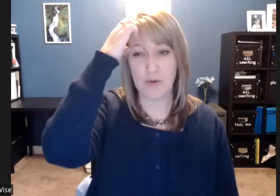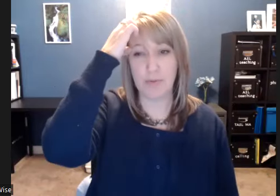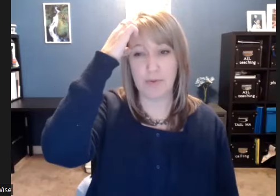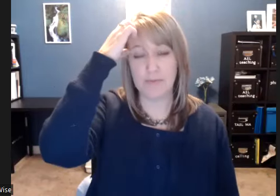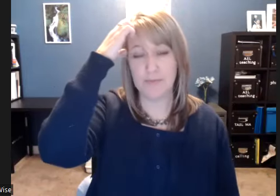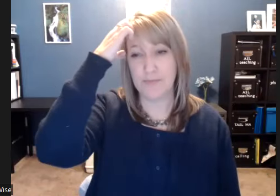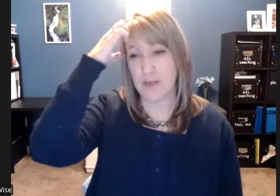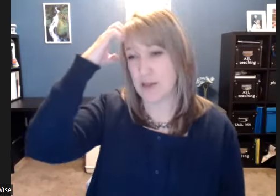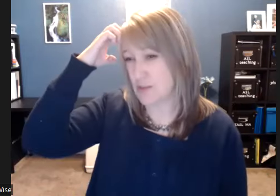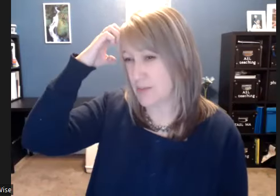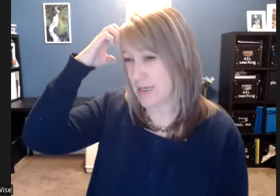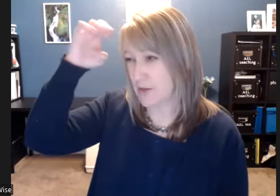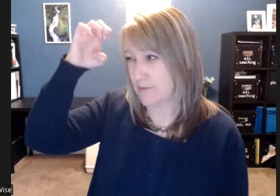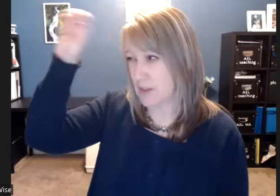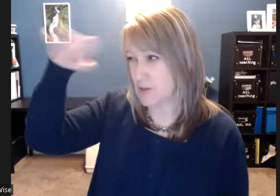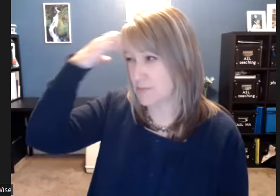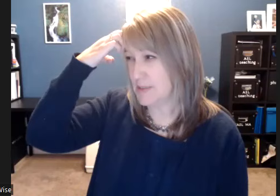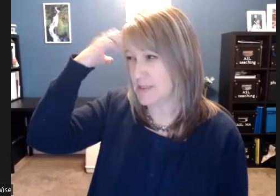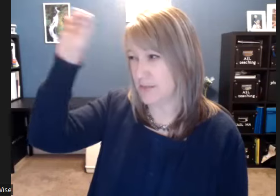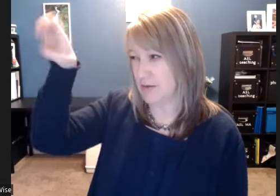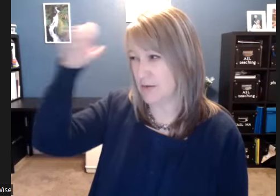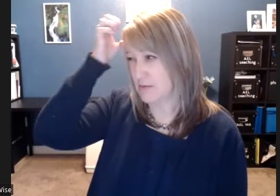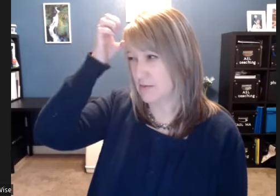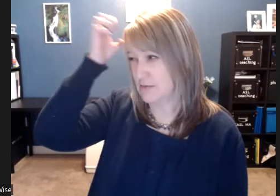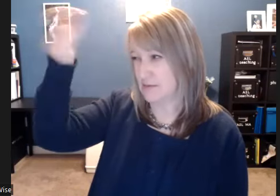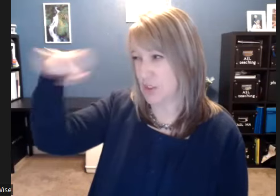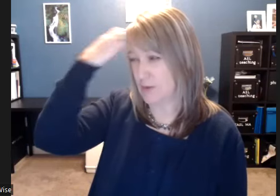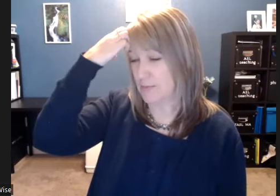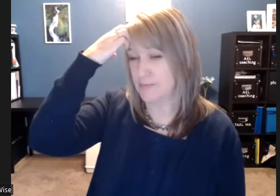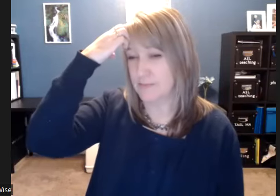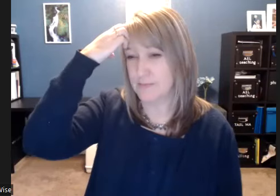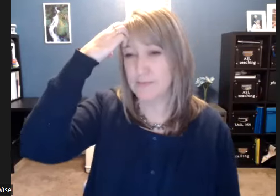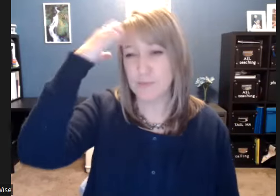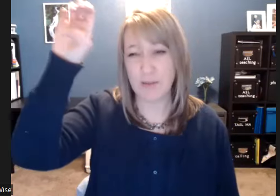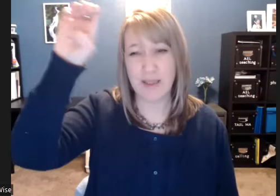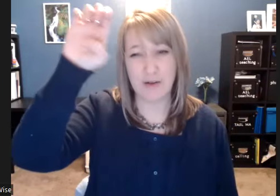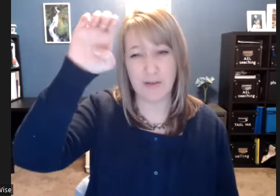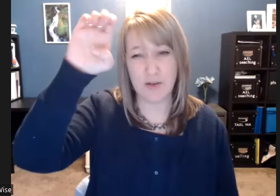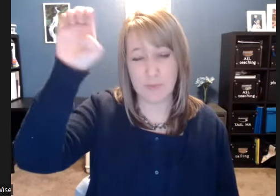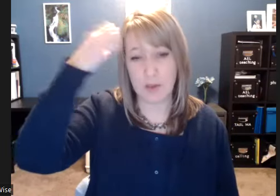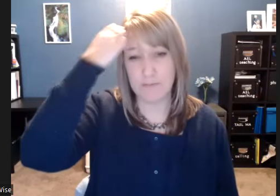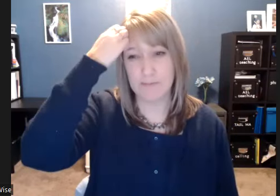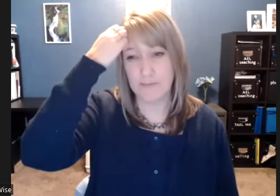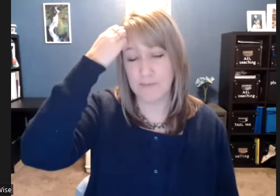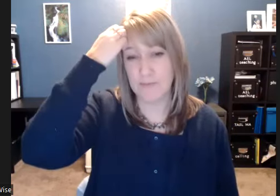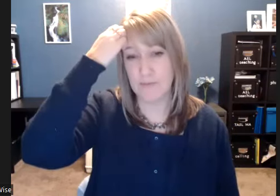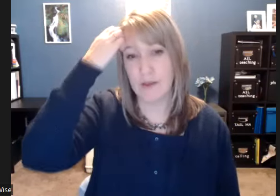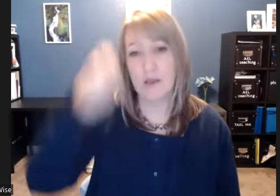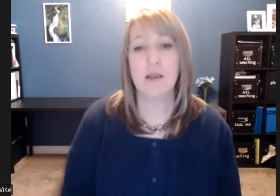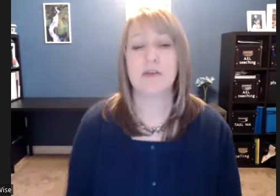Europe. Actually, you might hit your fingers. Maybe it doesn't matter. Europe. Probably hit your fingers part instead